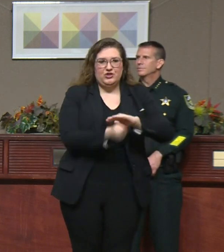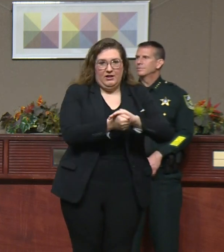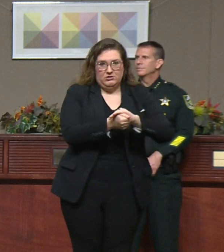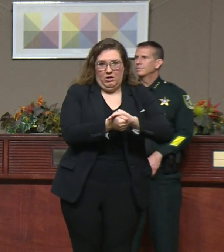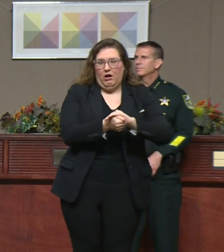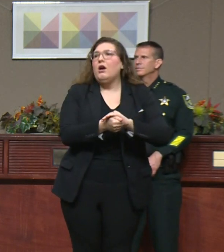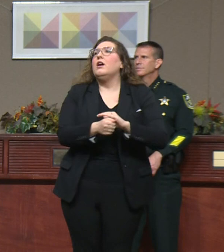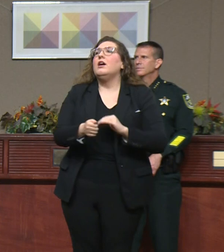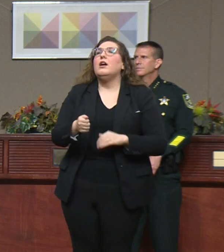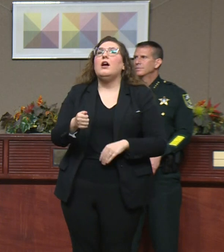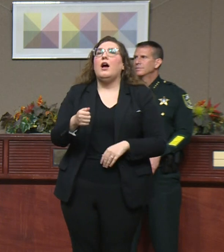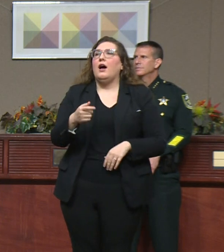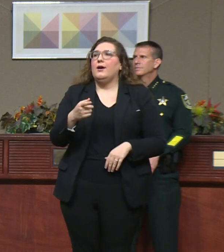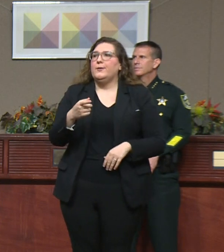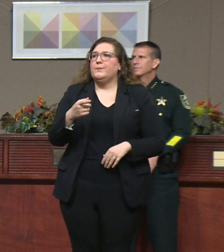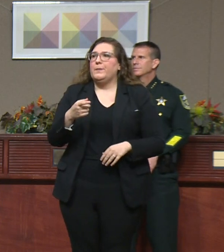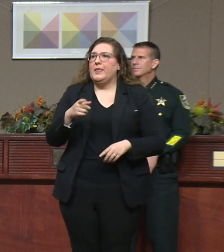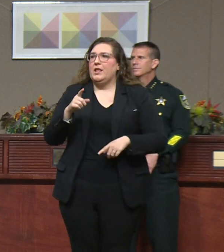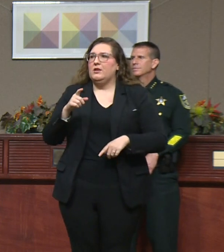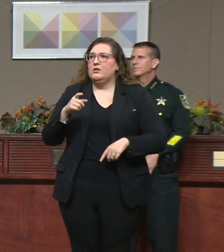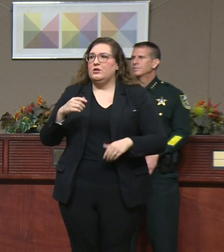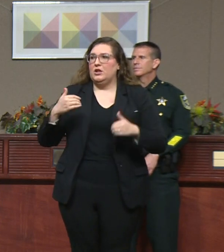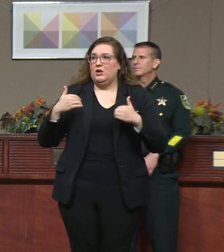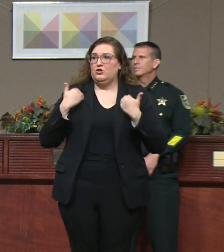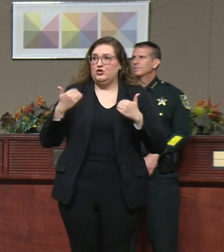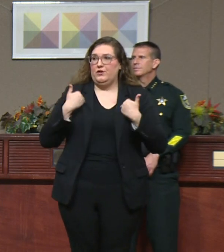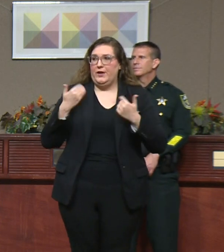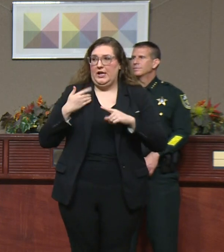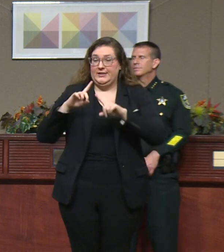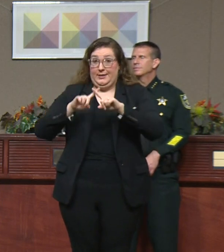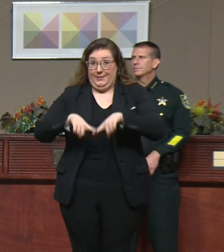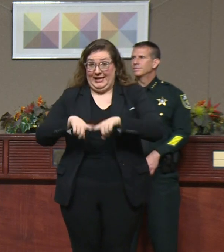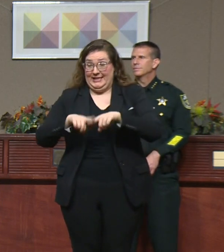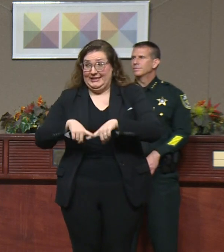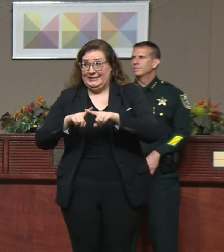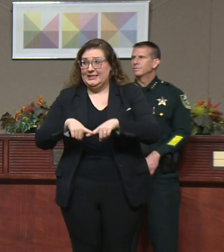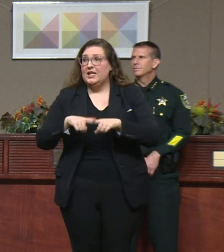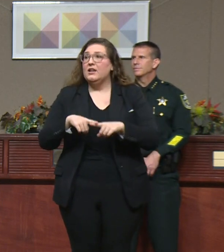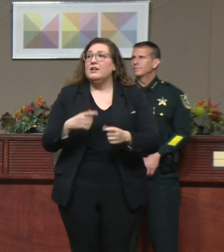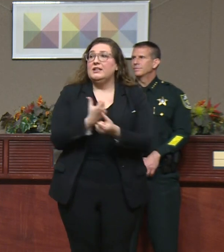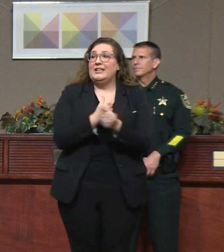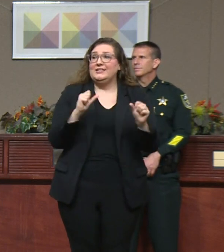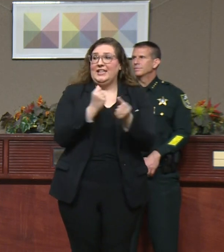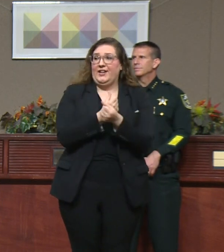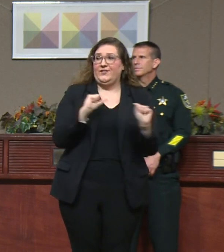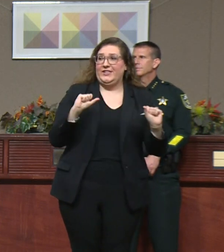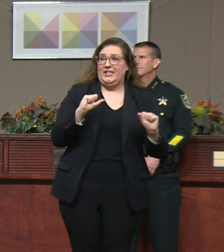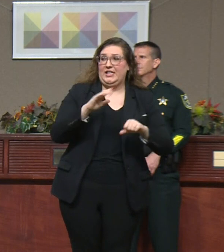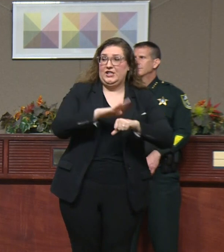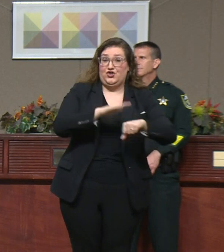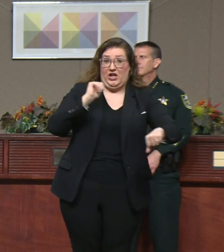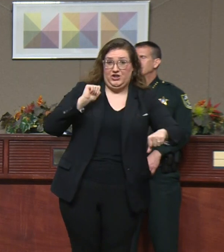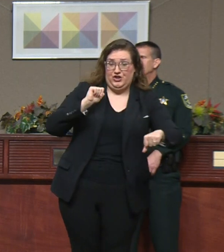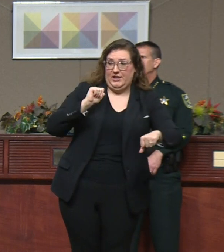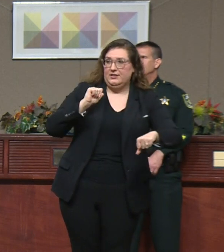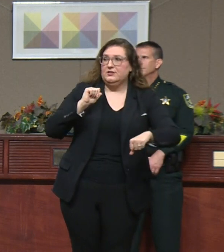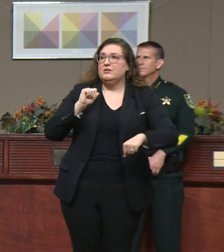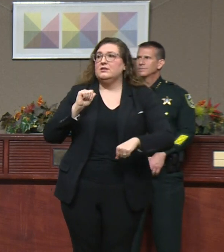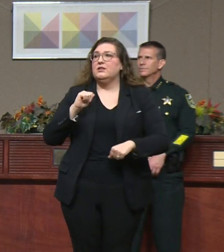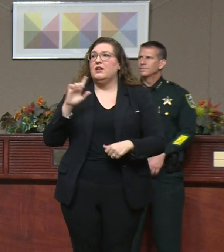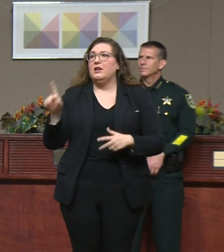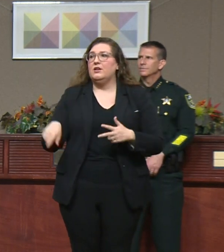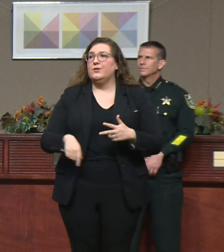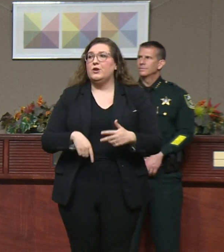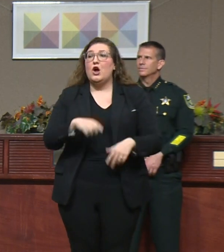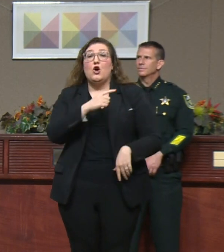petitions for injunctions related to the safety of people, hearings on petitions for risk protection orders, Baker Act